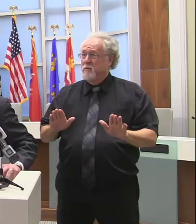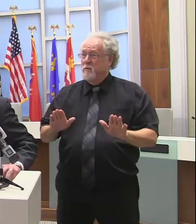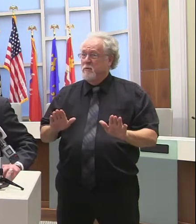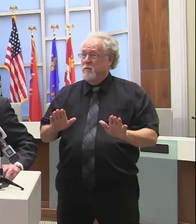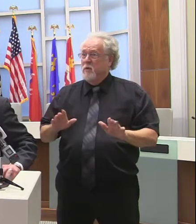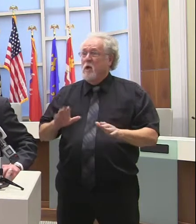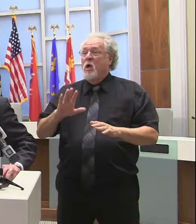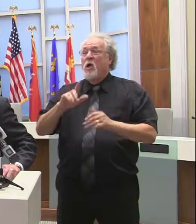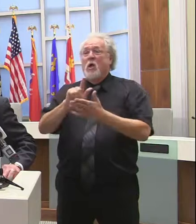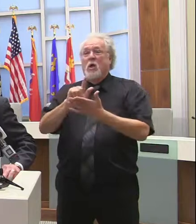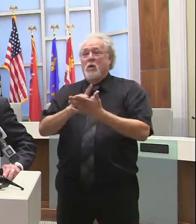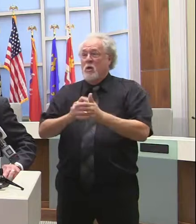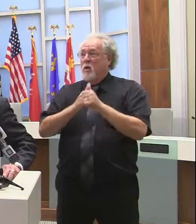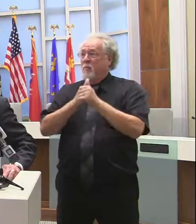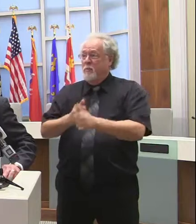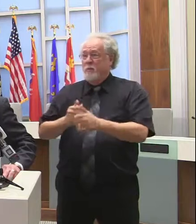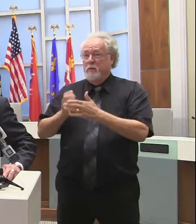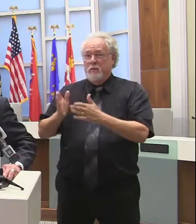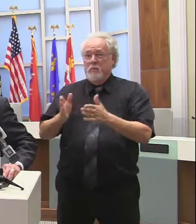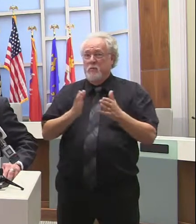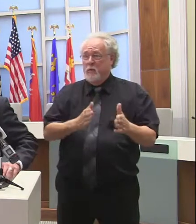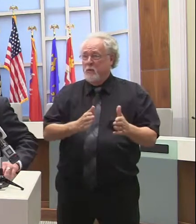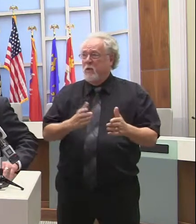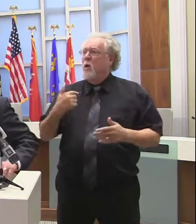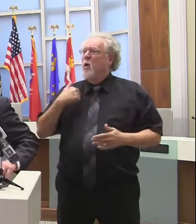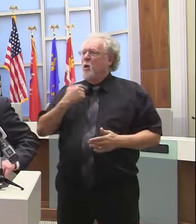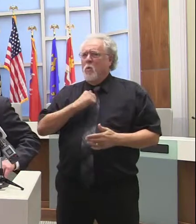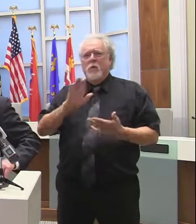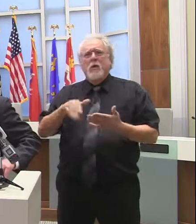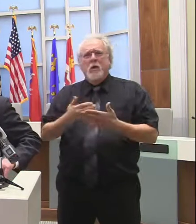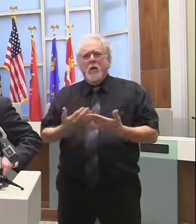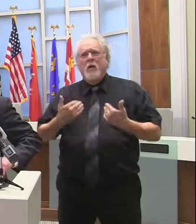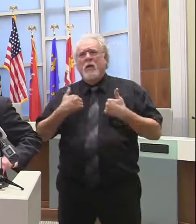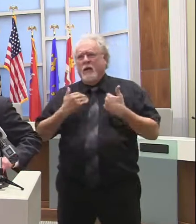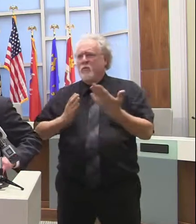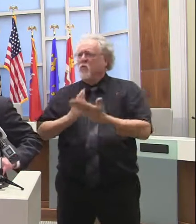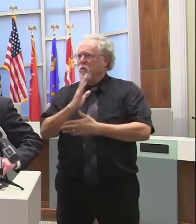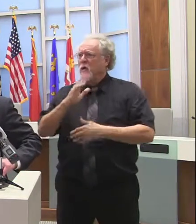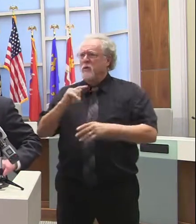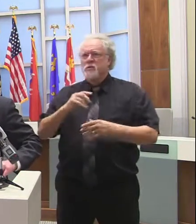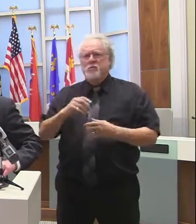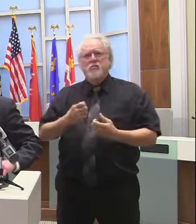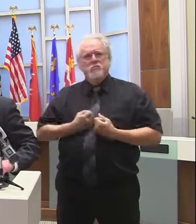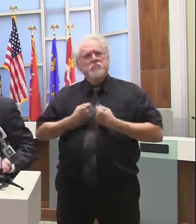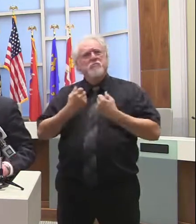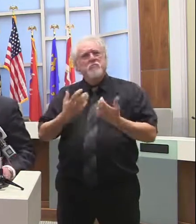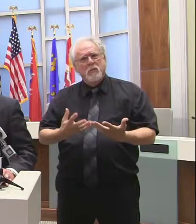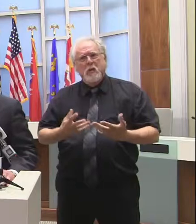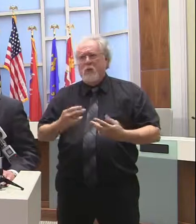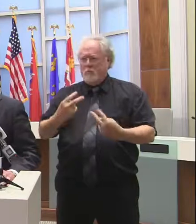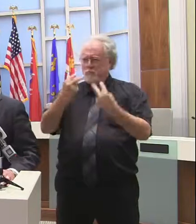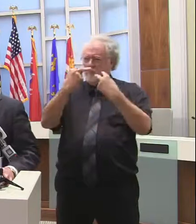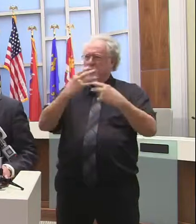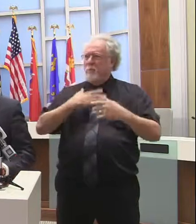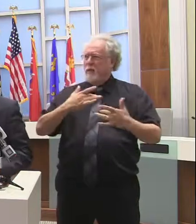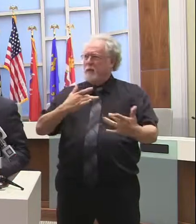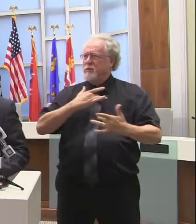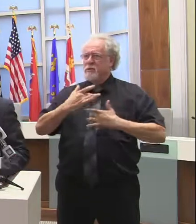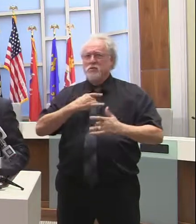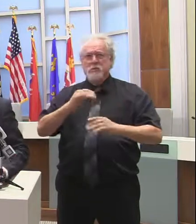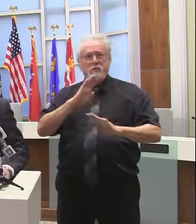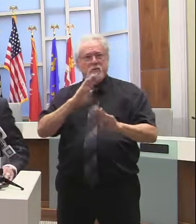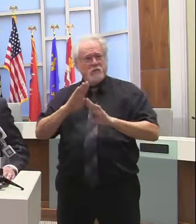in a law-abiding manner. And we all have the right to give voice and visibility to our concerns and